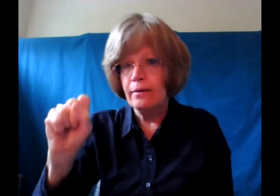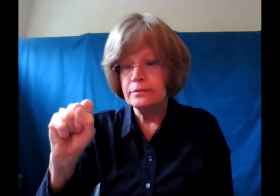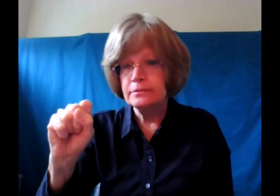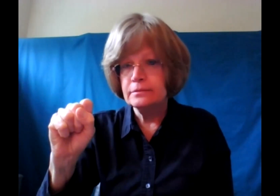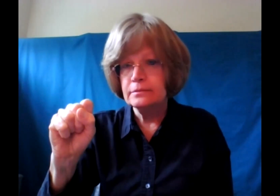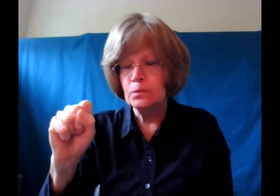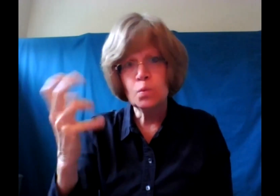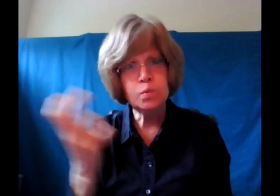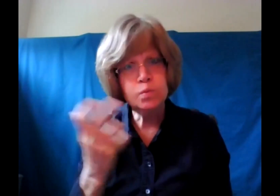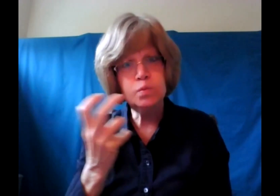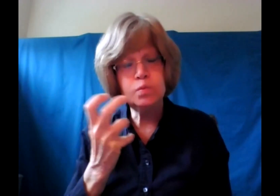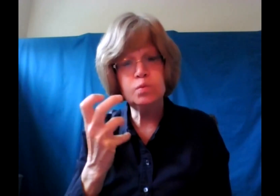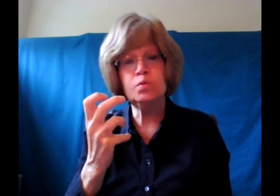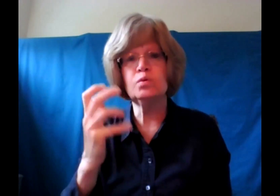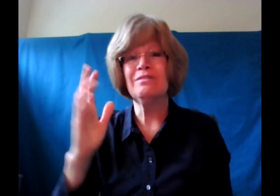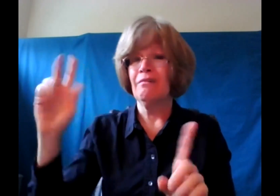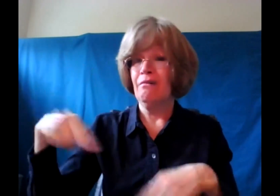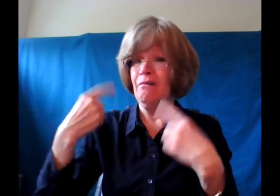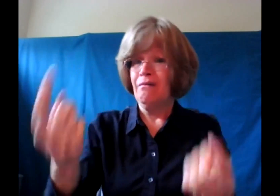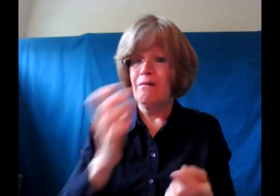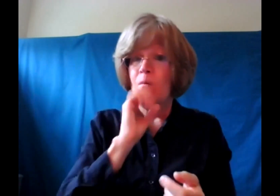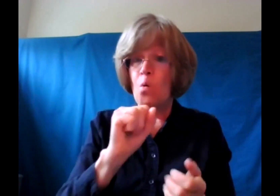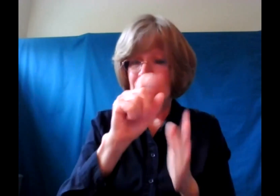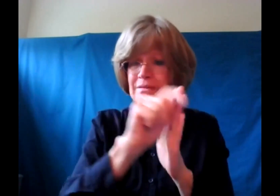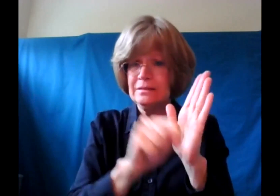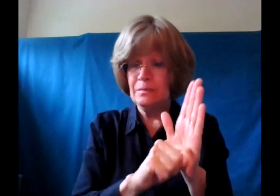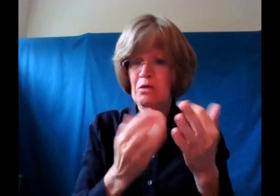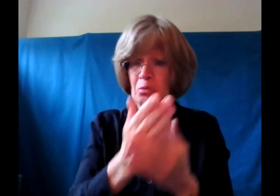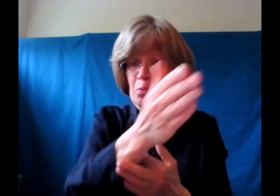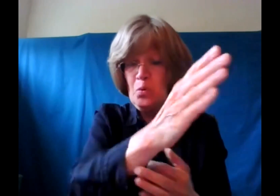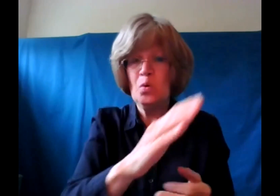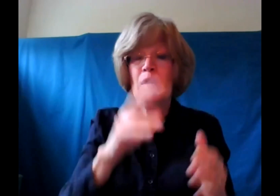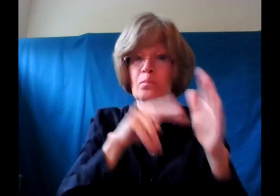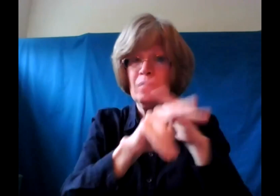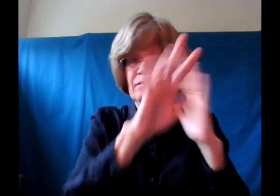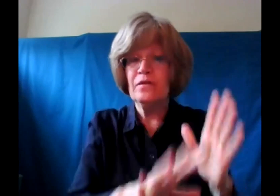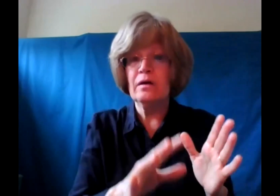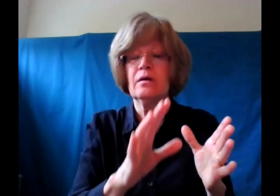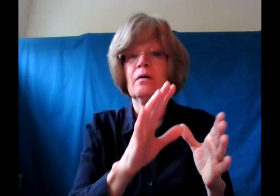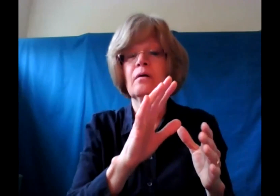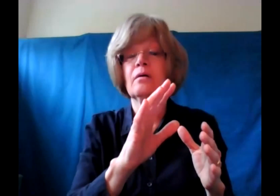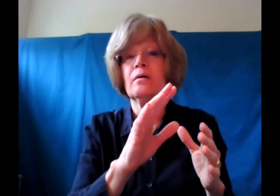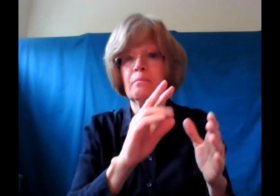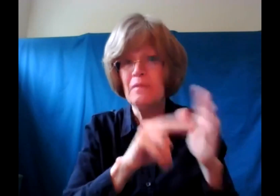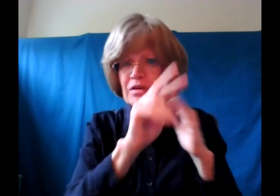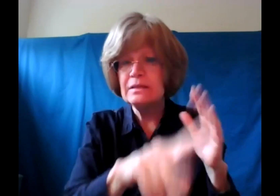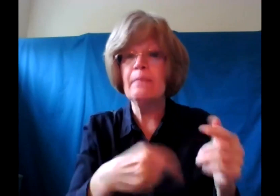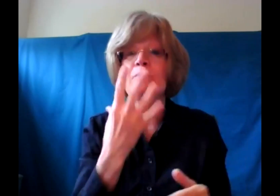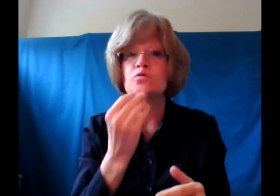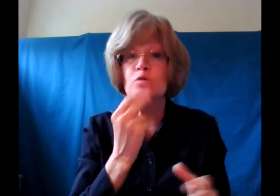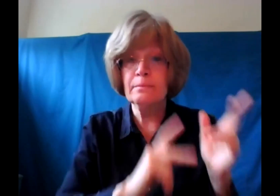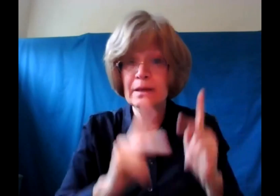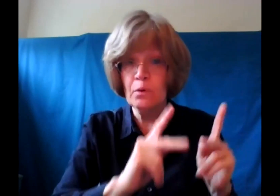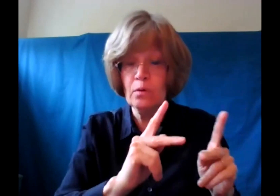Wow. All throughout the Old Testament, the prophetic word was about the Jews and the Jews and